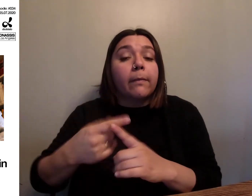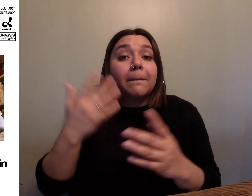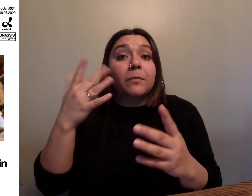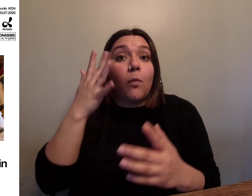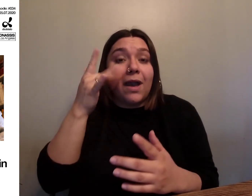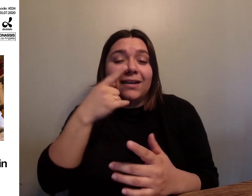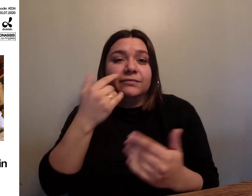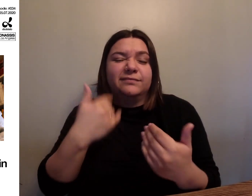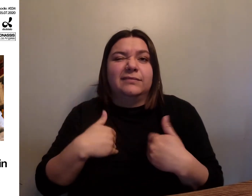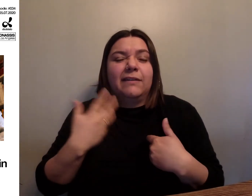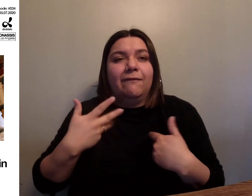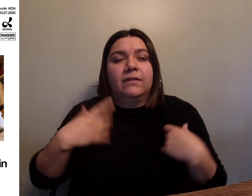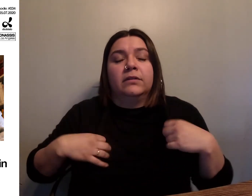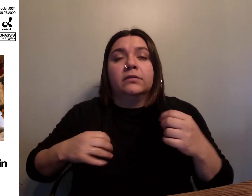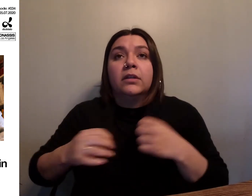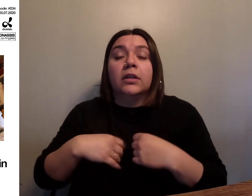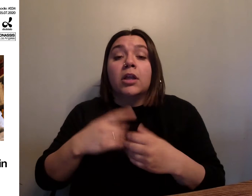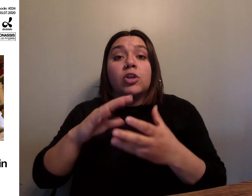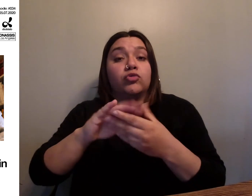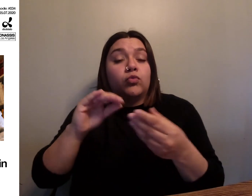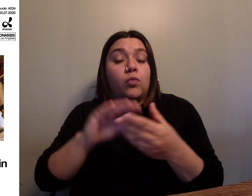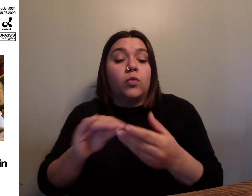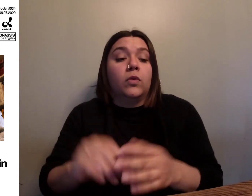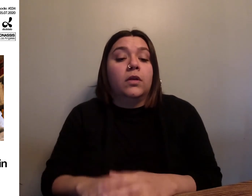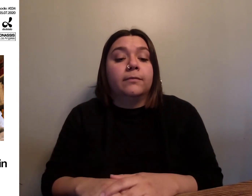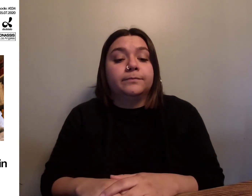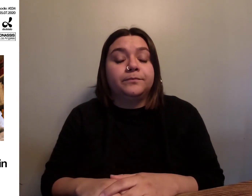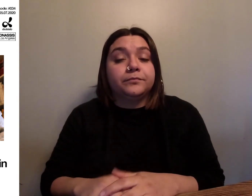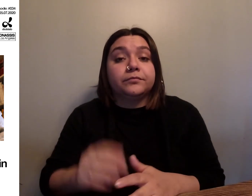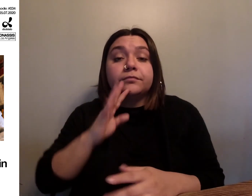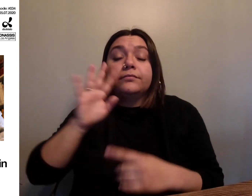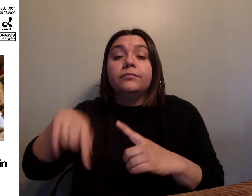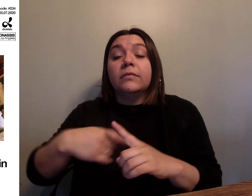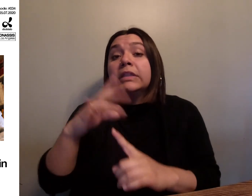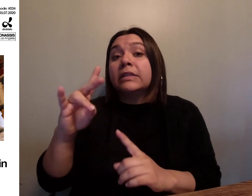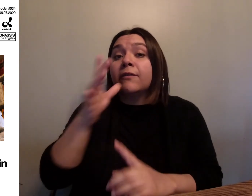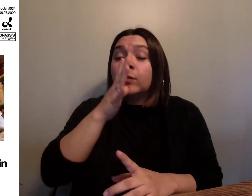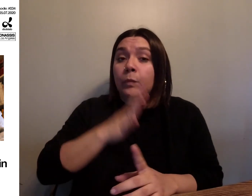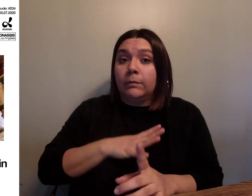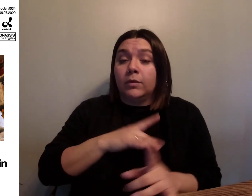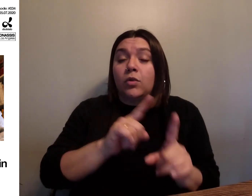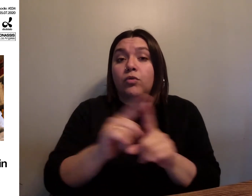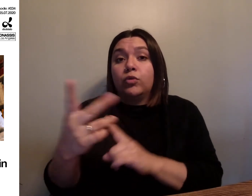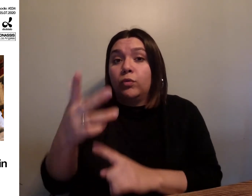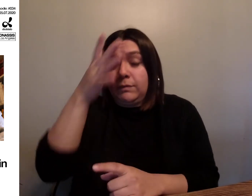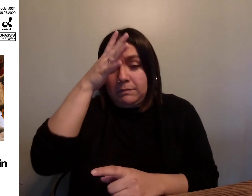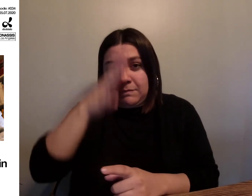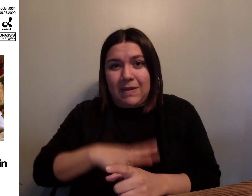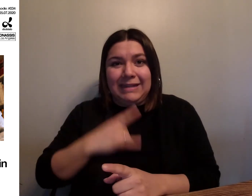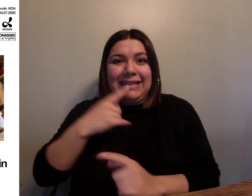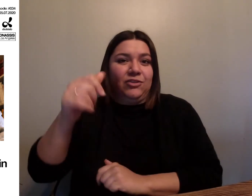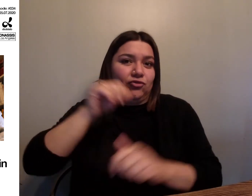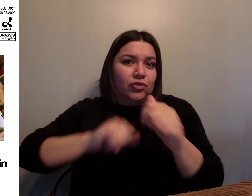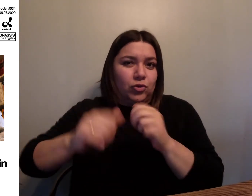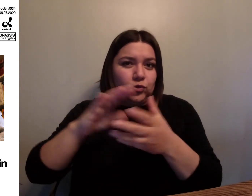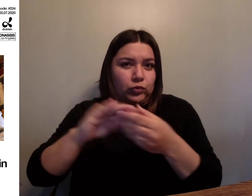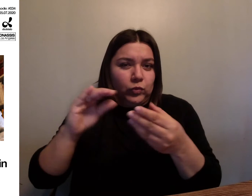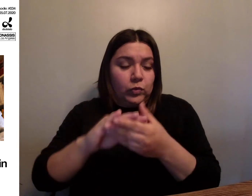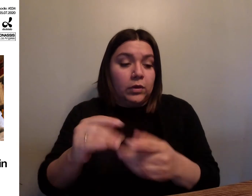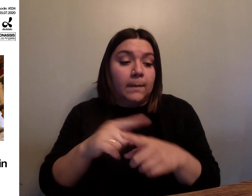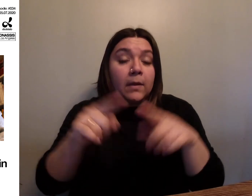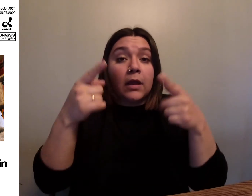the licentious stories that these 7 women and 3 men tell each other.